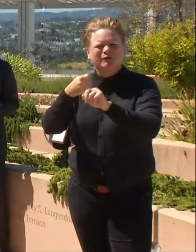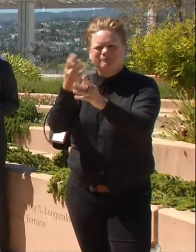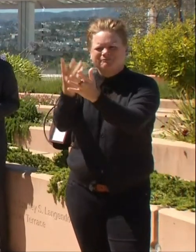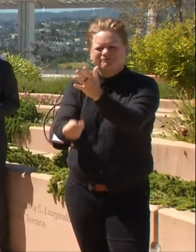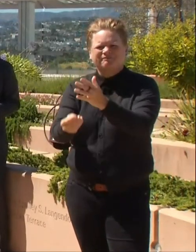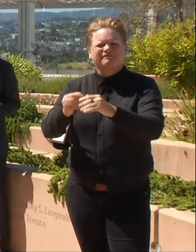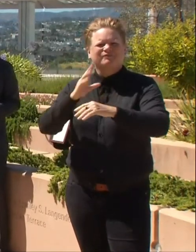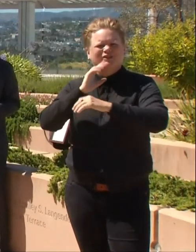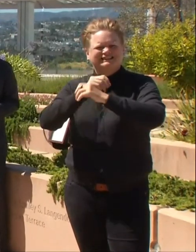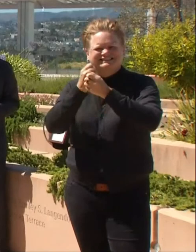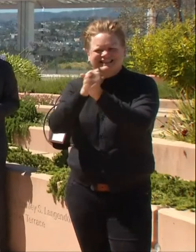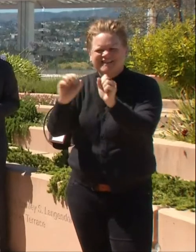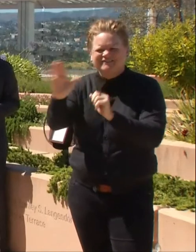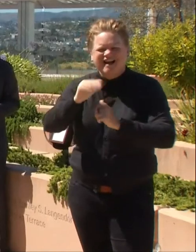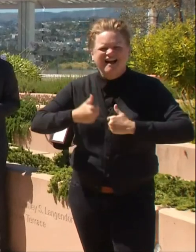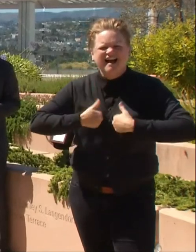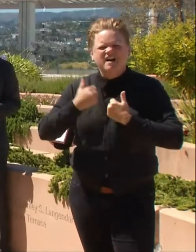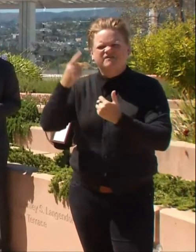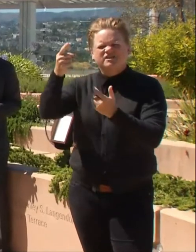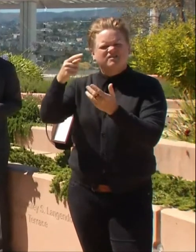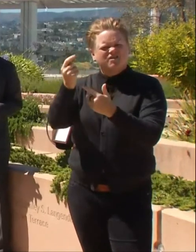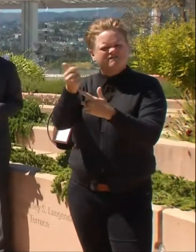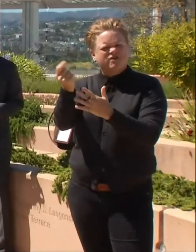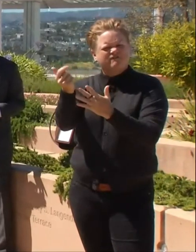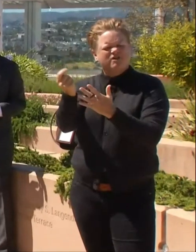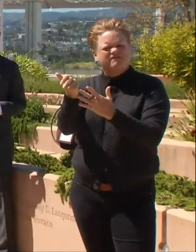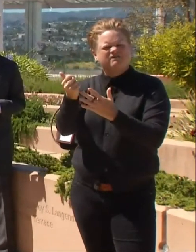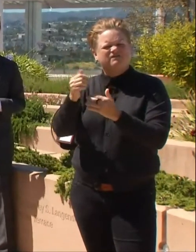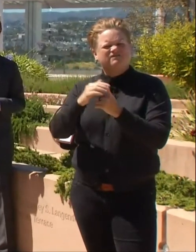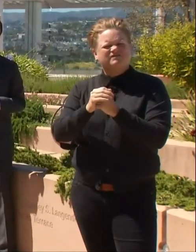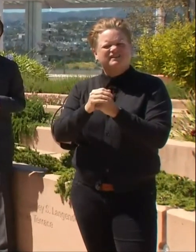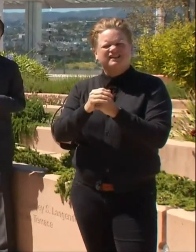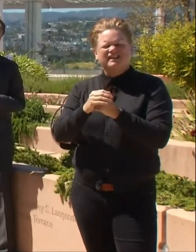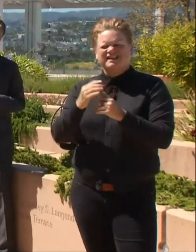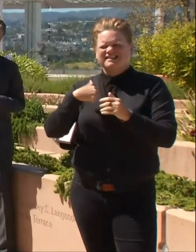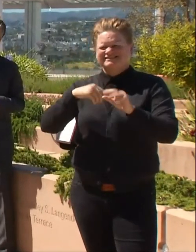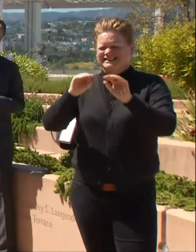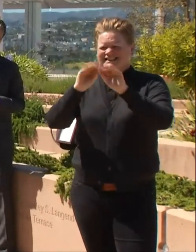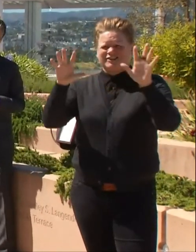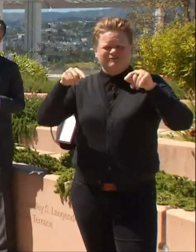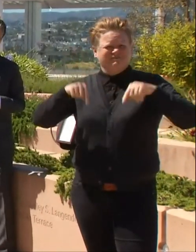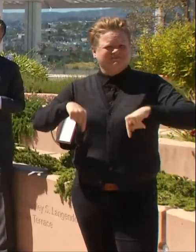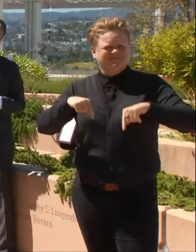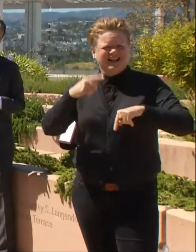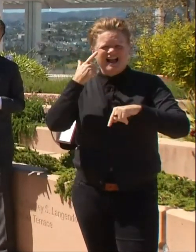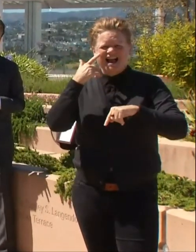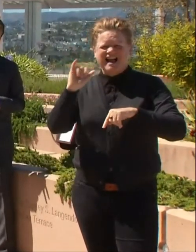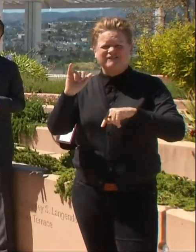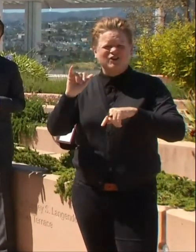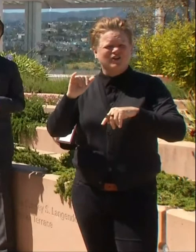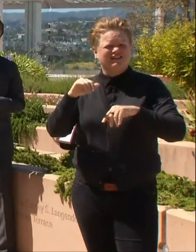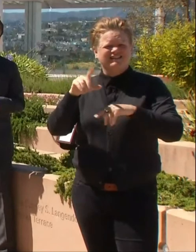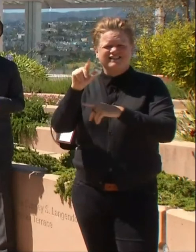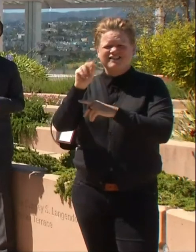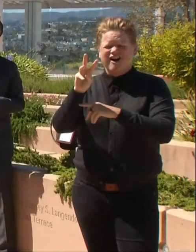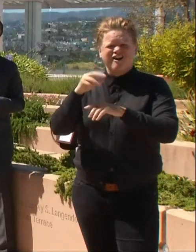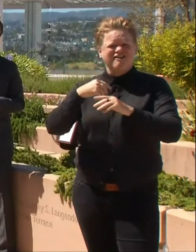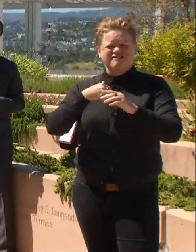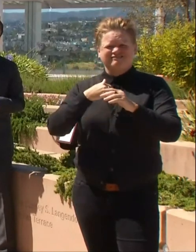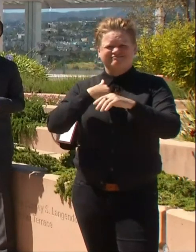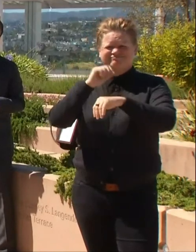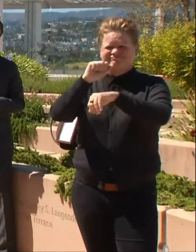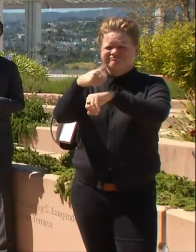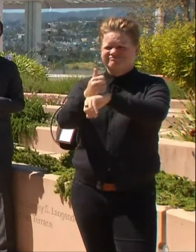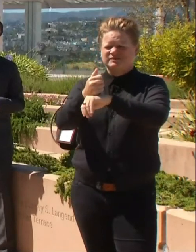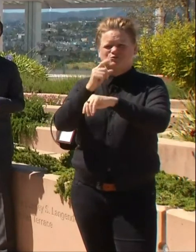in California, the comprehensive gun regulation, which we have pioneered here in the state, is protecting the lives of California,